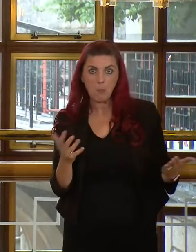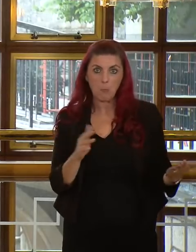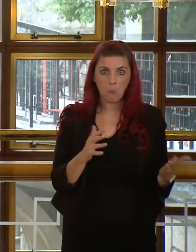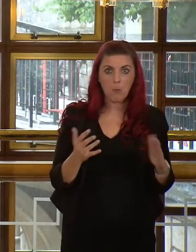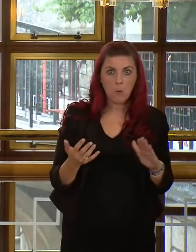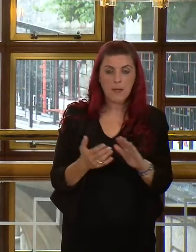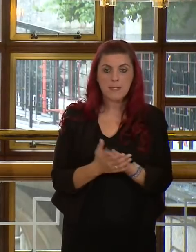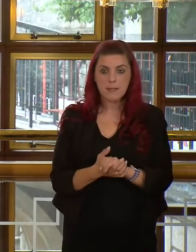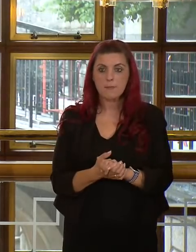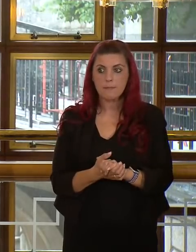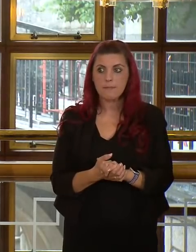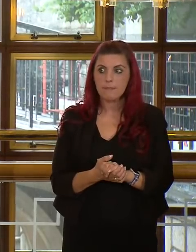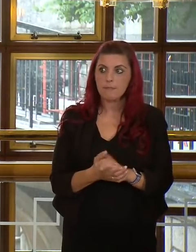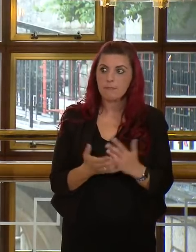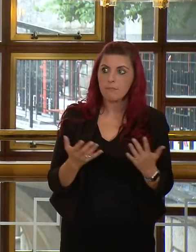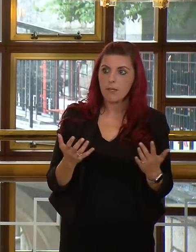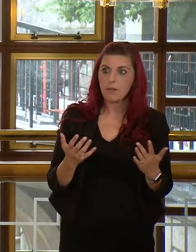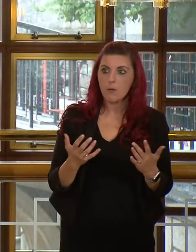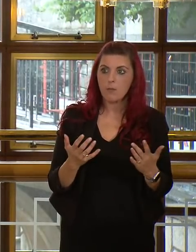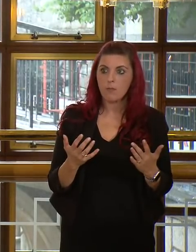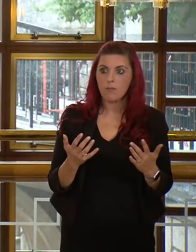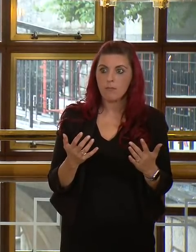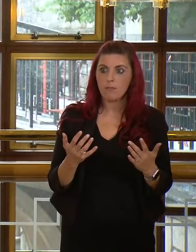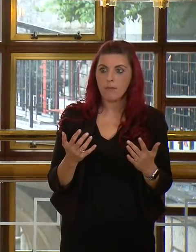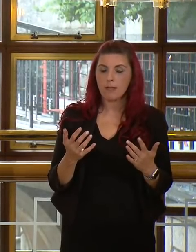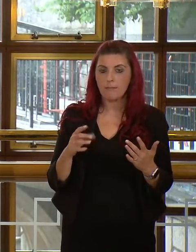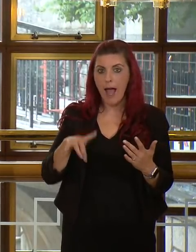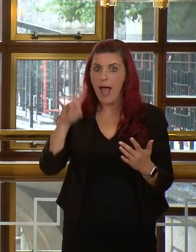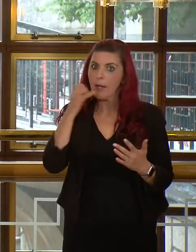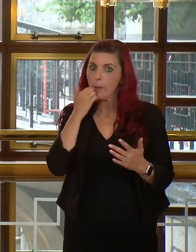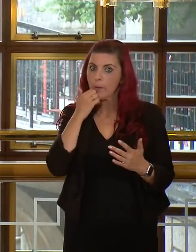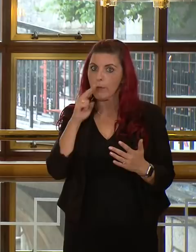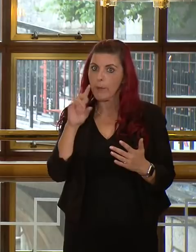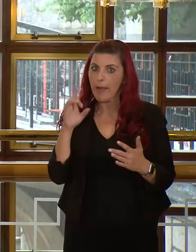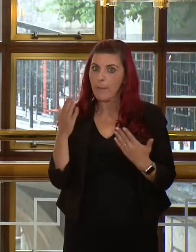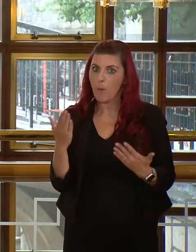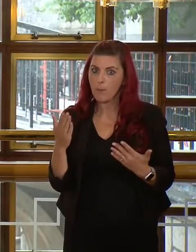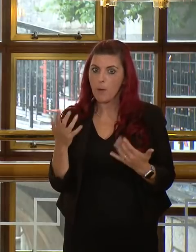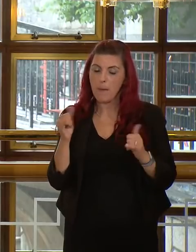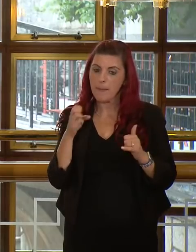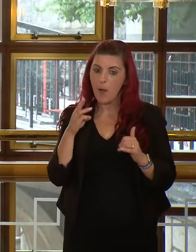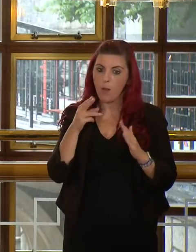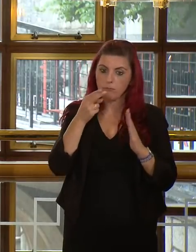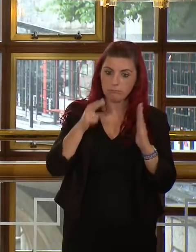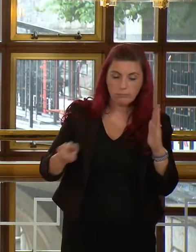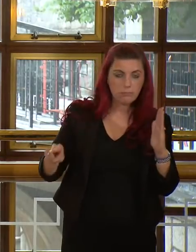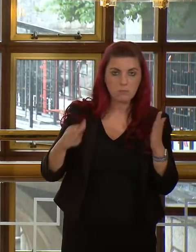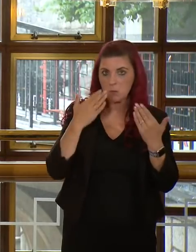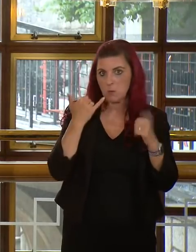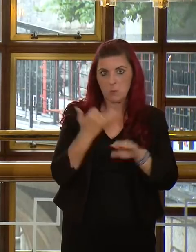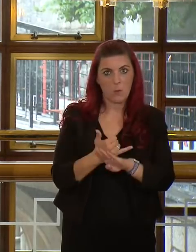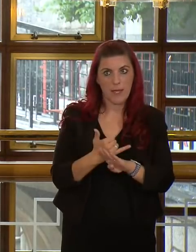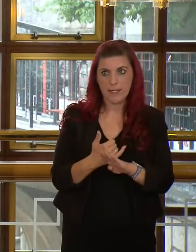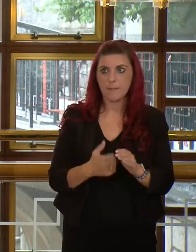incidence is very high in Britain at the moment. That may change. It does seem to be going in the right direction.